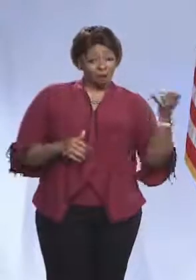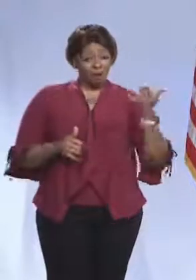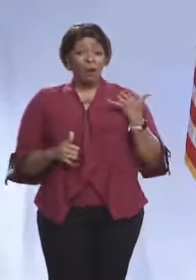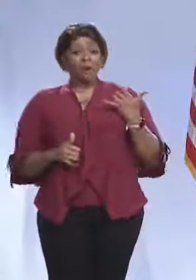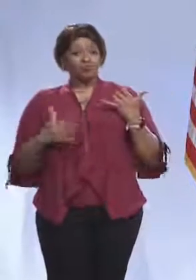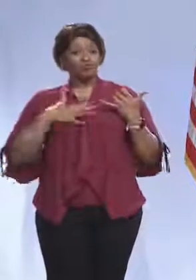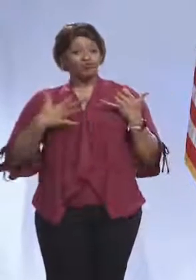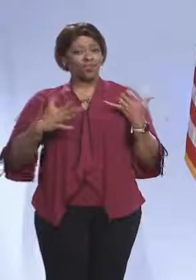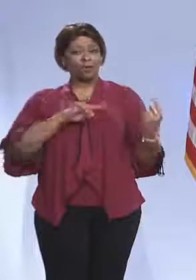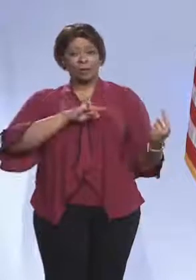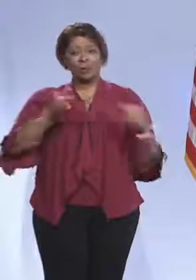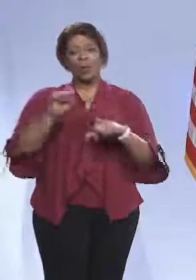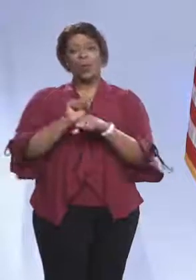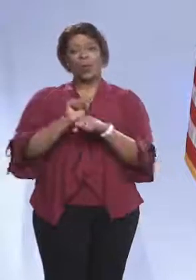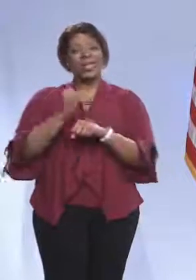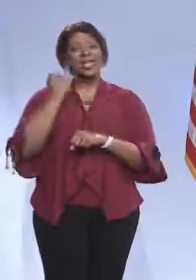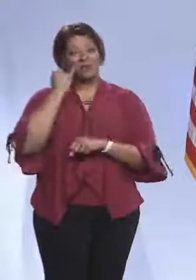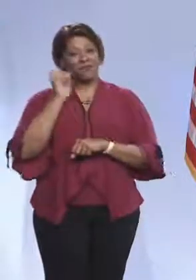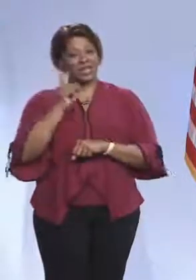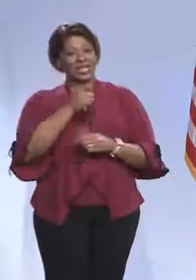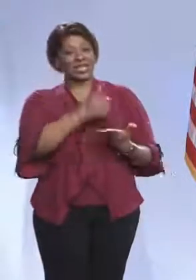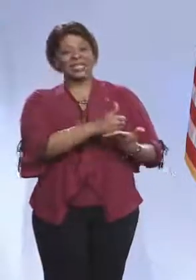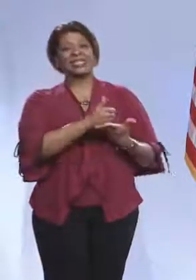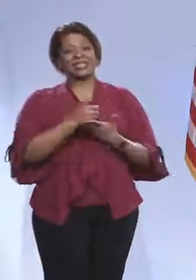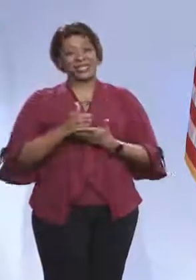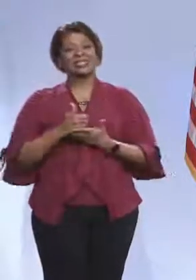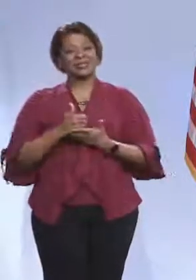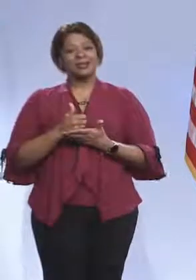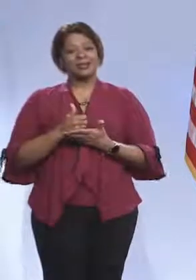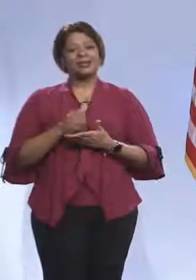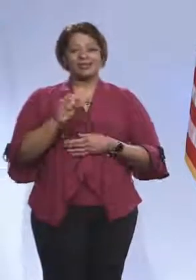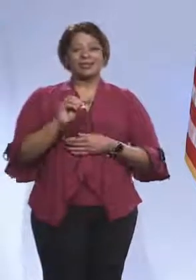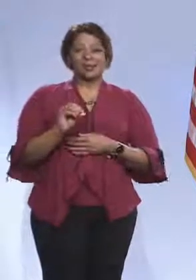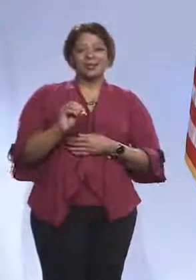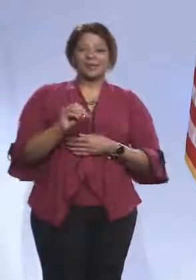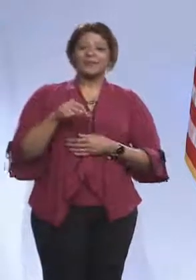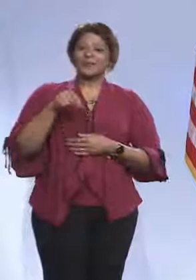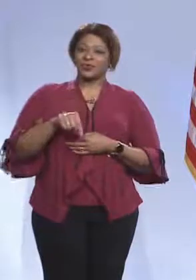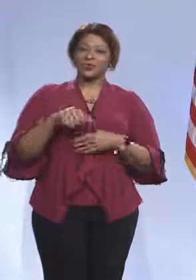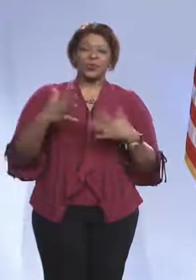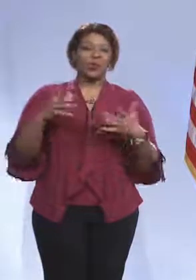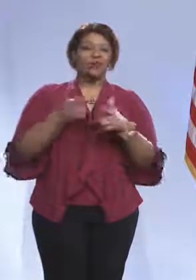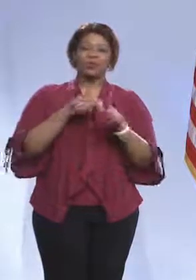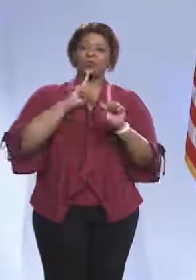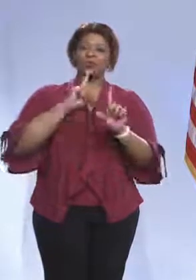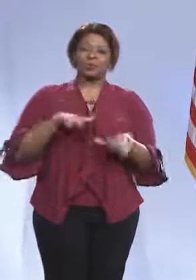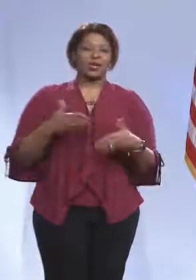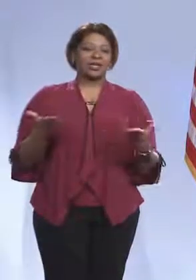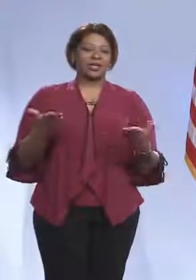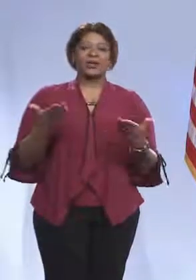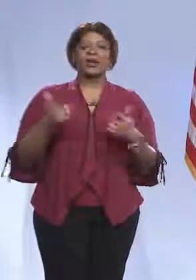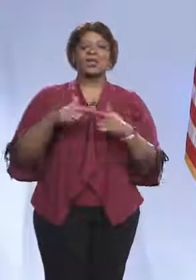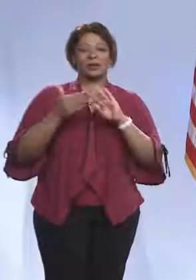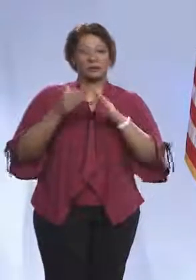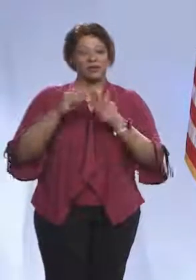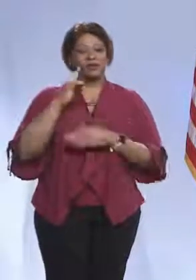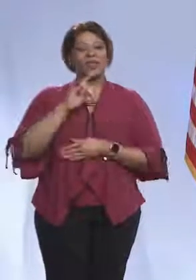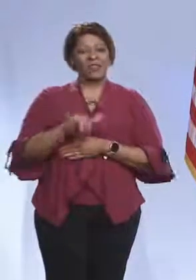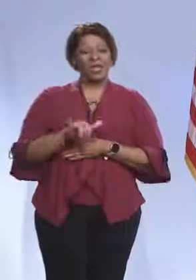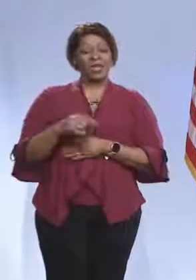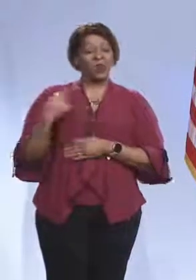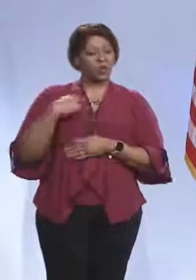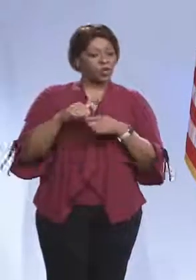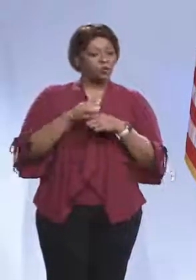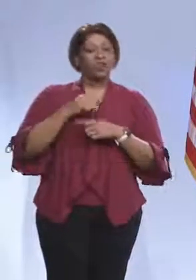would be willing to come back to work if we had need of that. So this is what first responders are here in the community for. This is what we